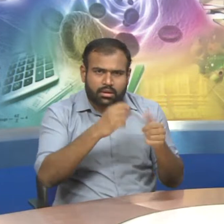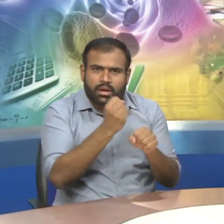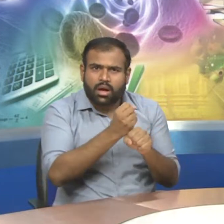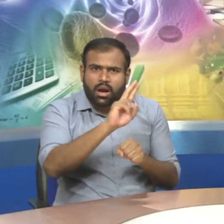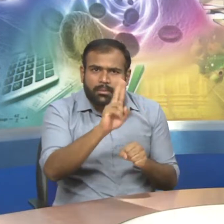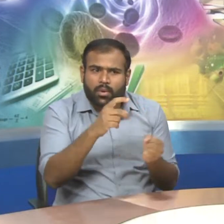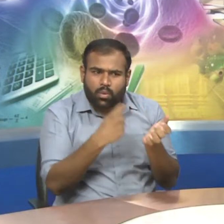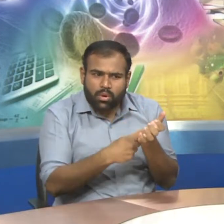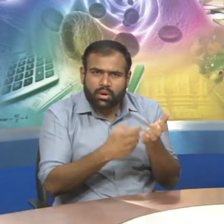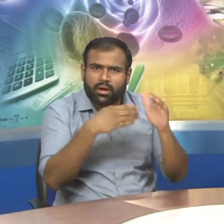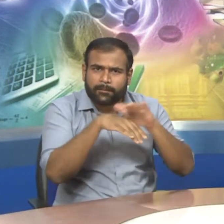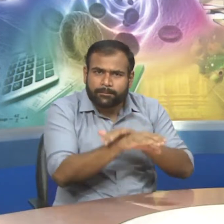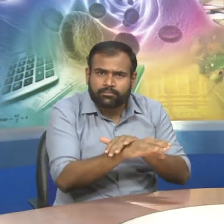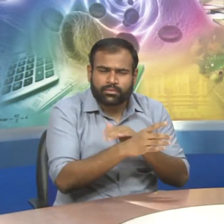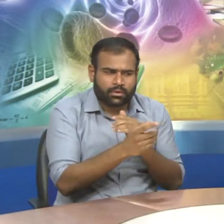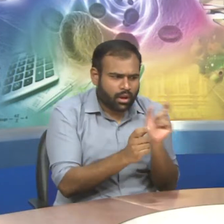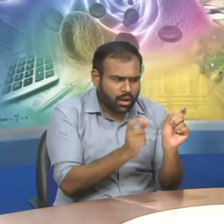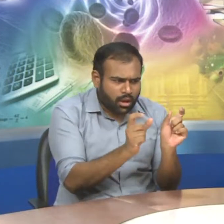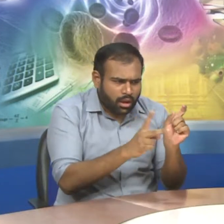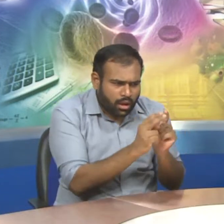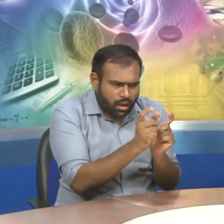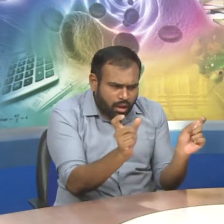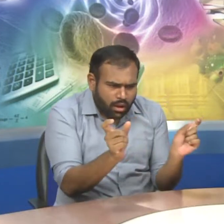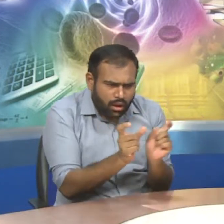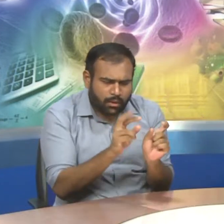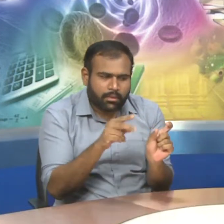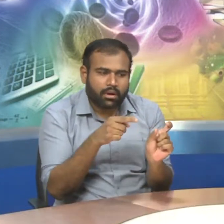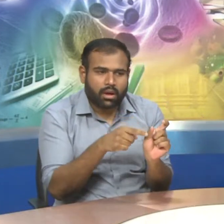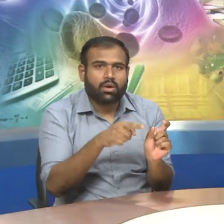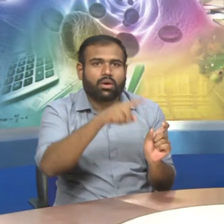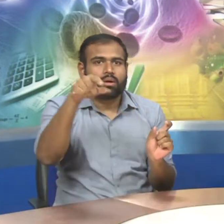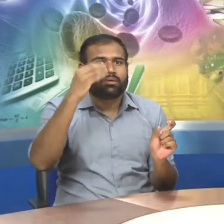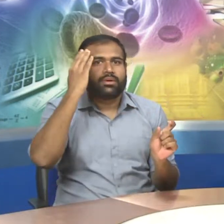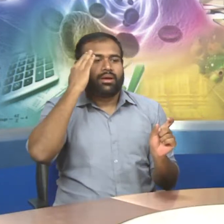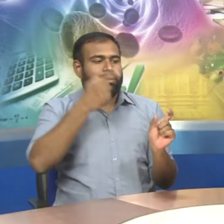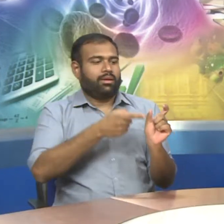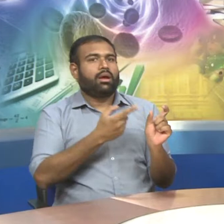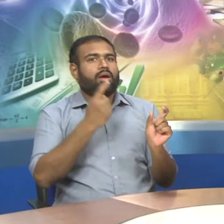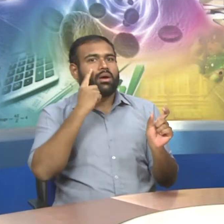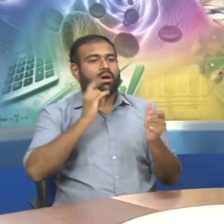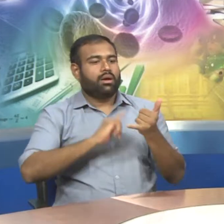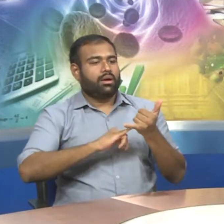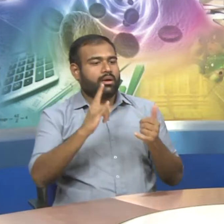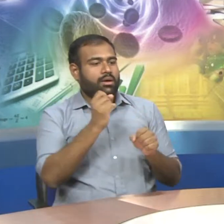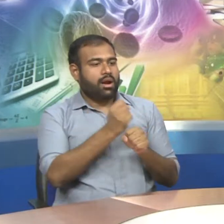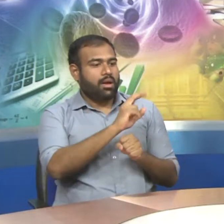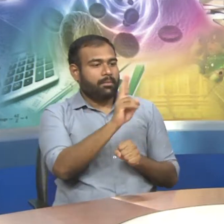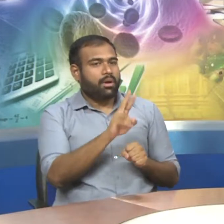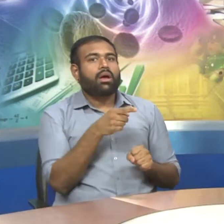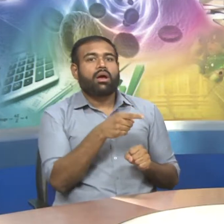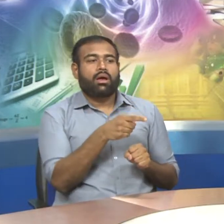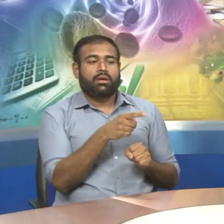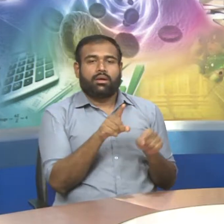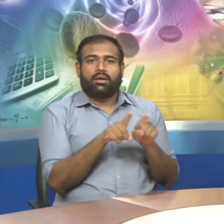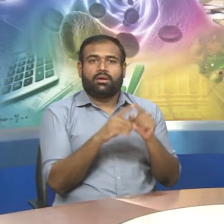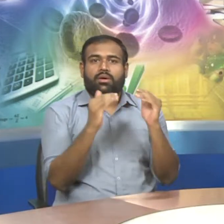Hopefully, as you get good in sign language and all these grammar related